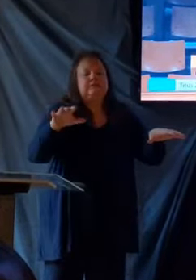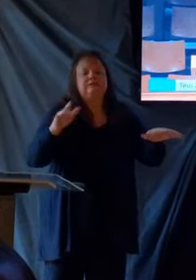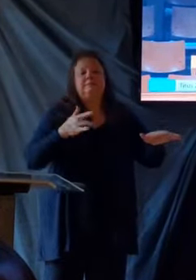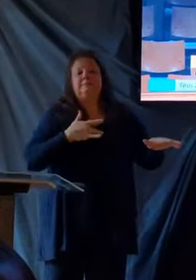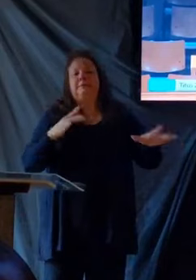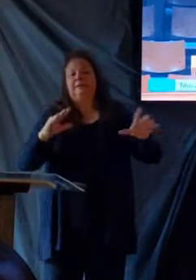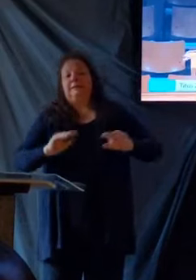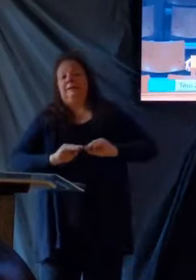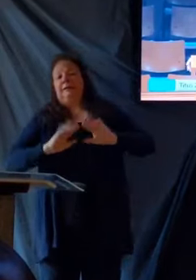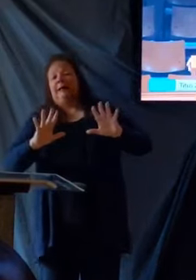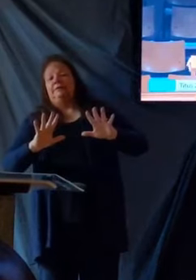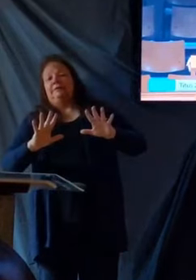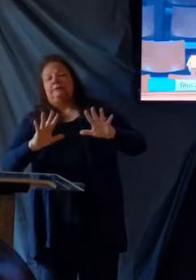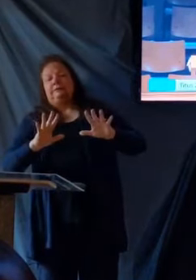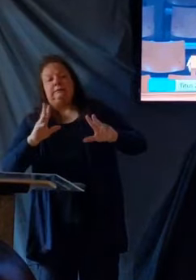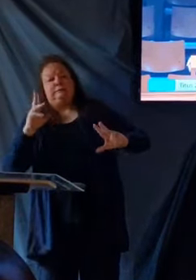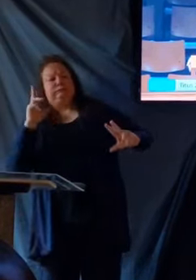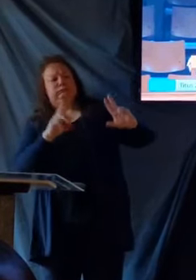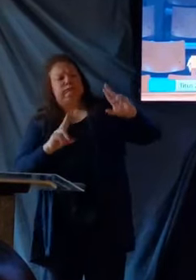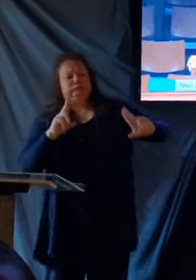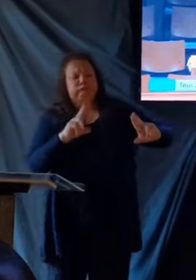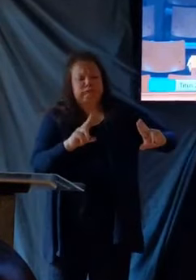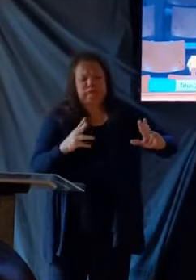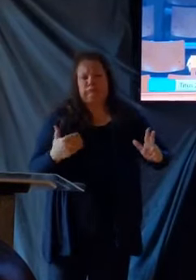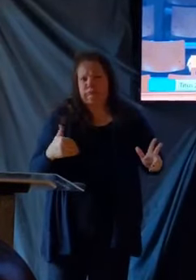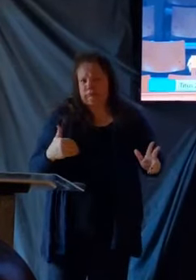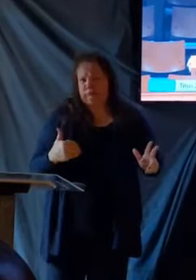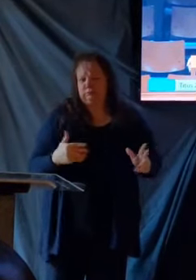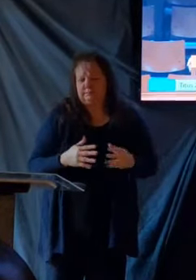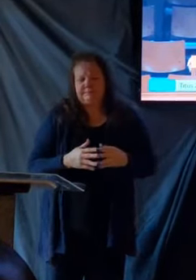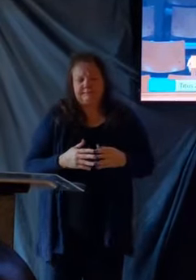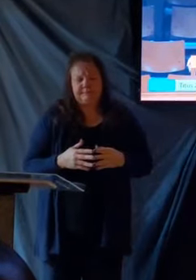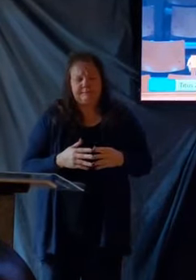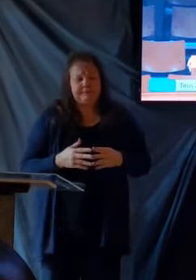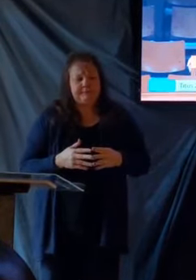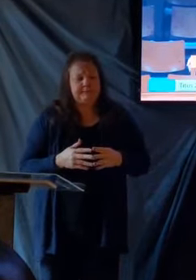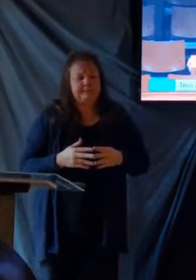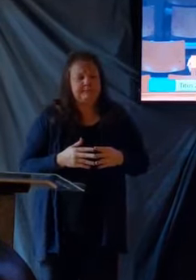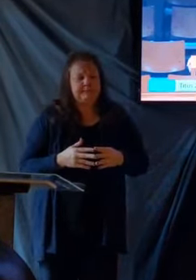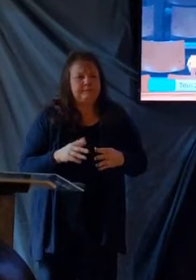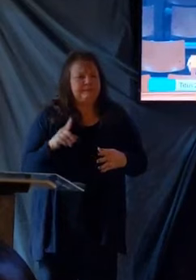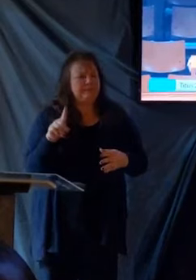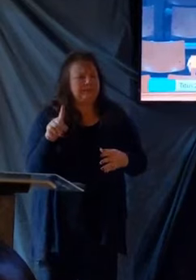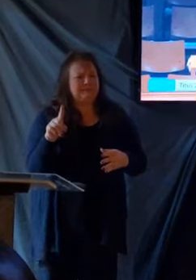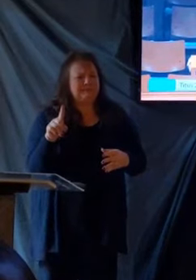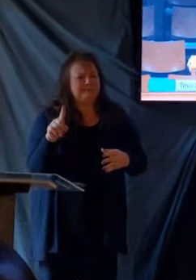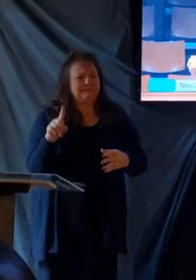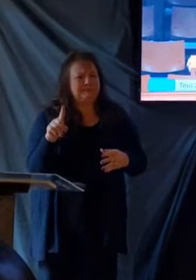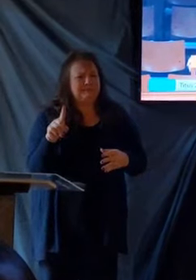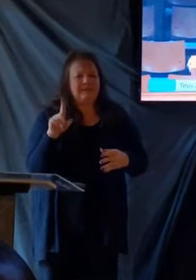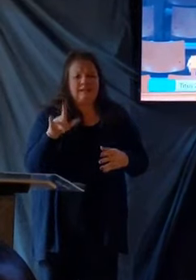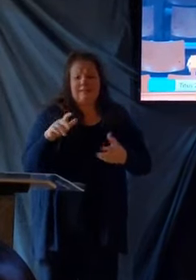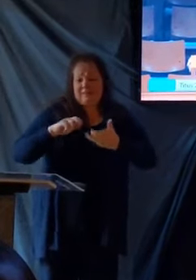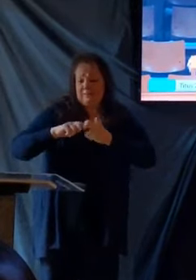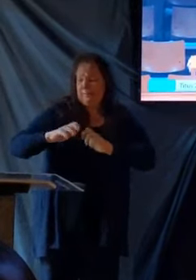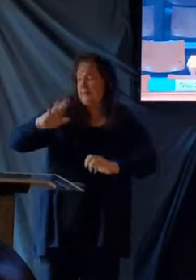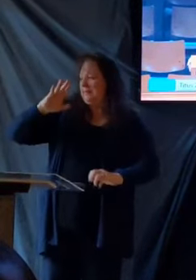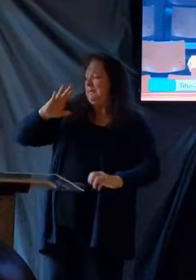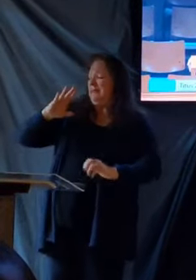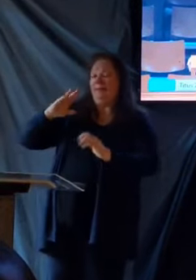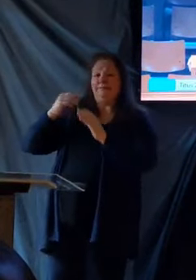obviously under attack, so to speak, by the devil. But It was a problem in